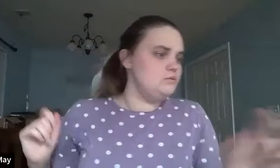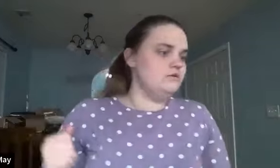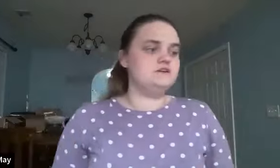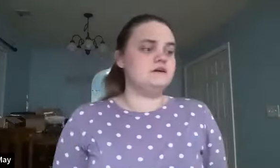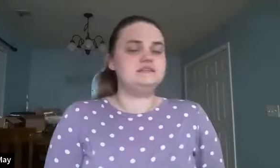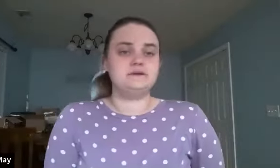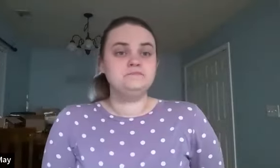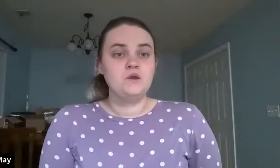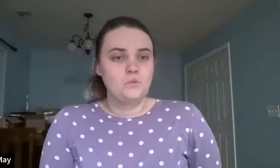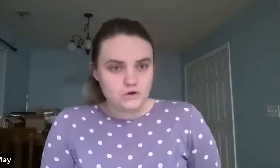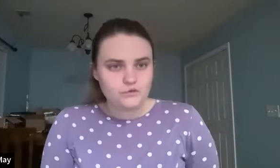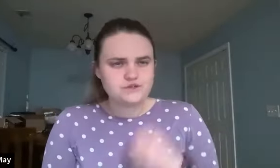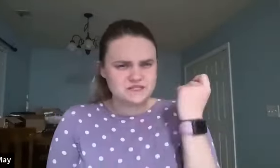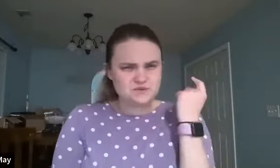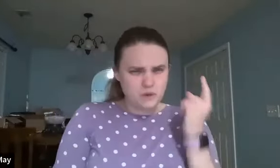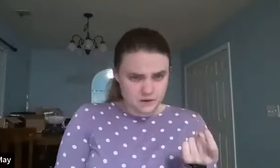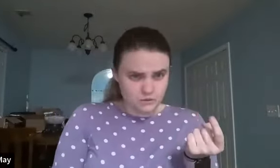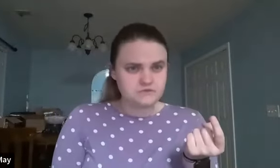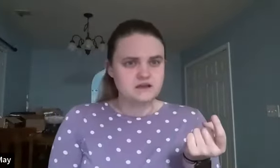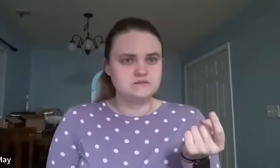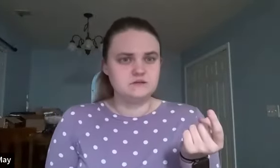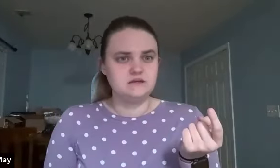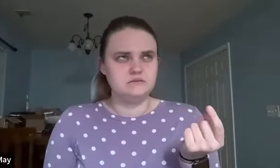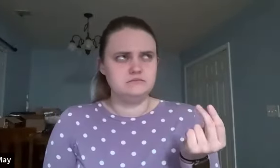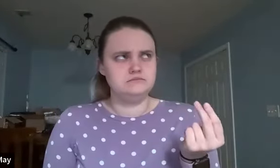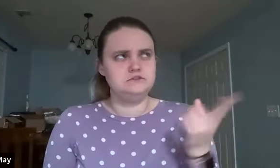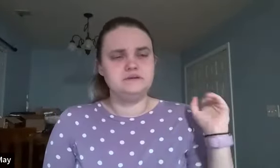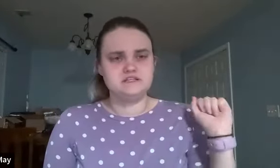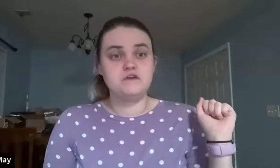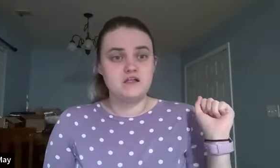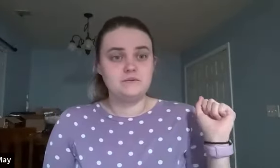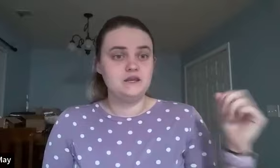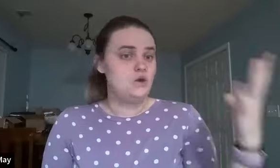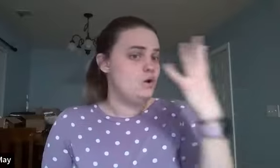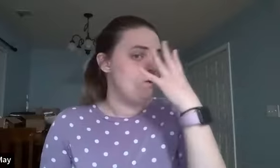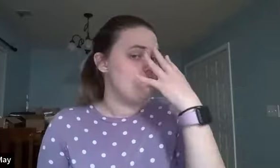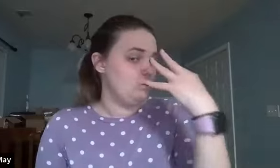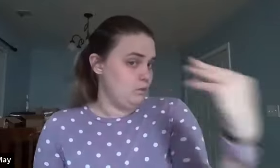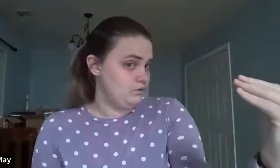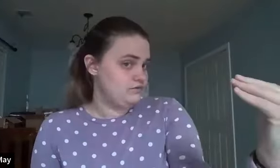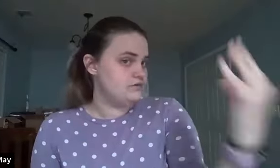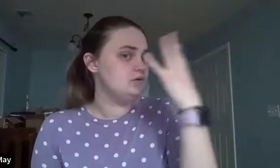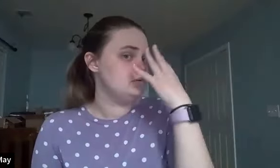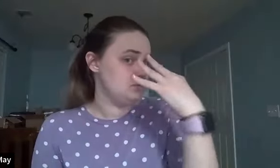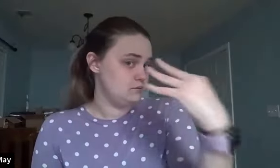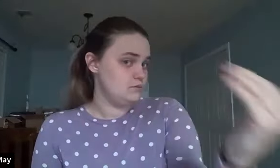wolf. Sorry, I skipped it. Wolf, which we did with werewolf last week, 2 weeks ago for Halloween. Wolf.